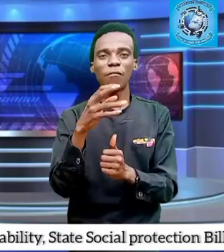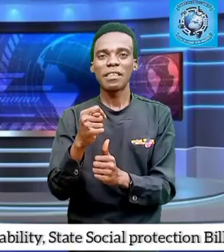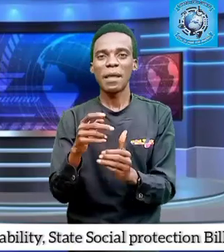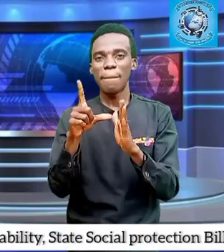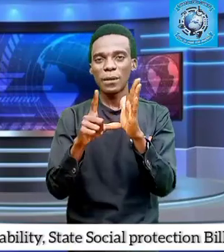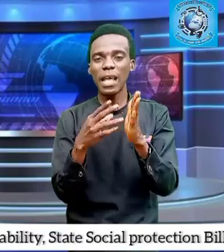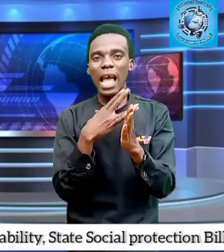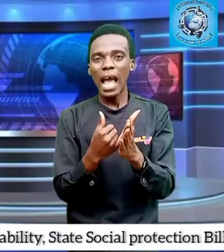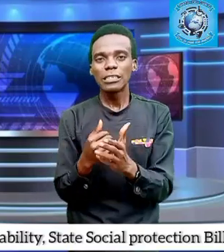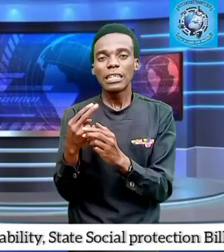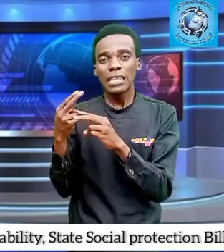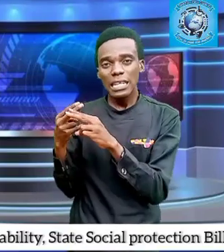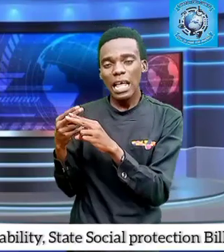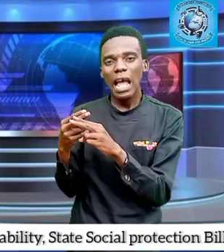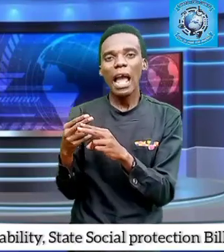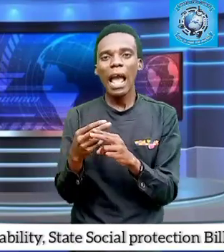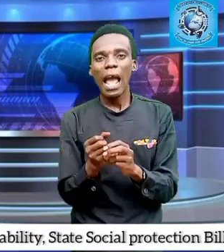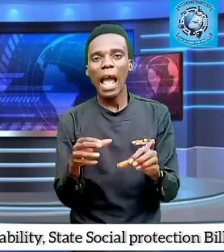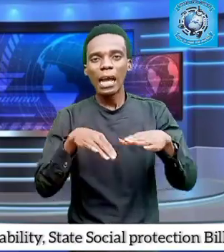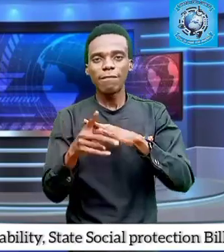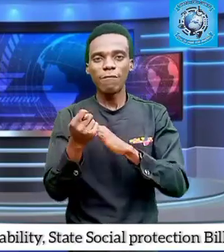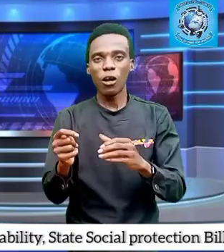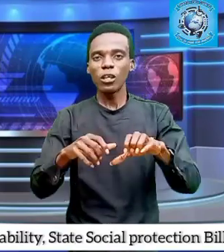their subsequent assent for implementation.